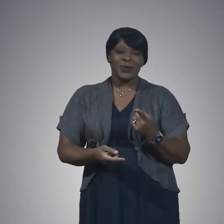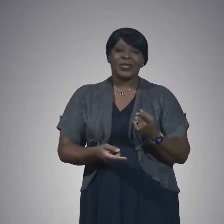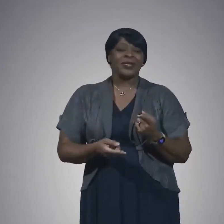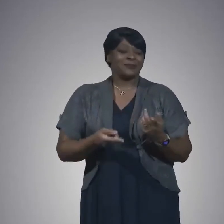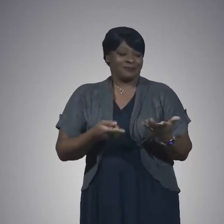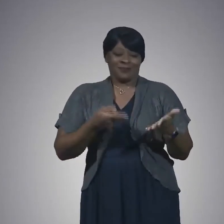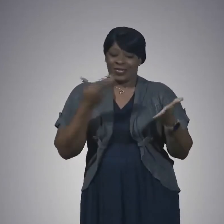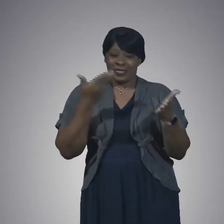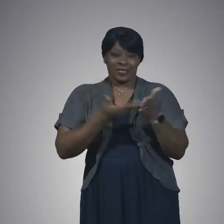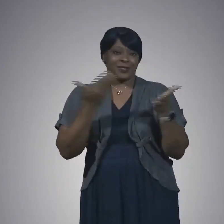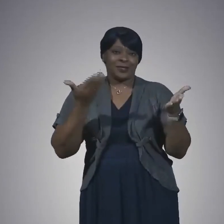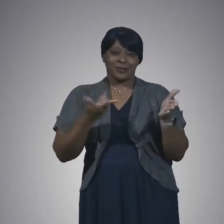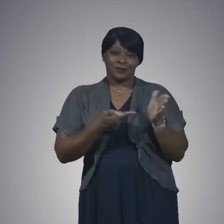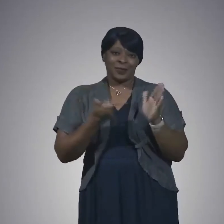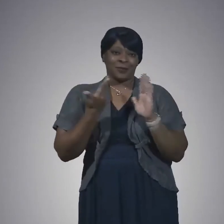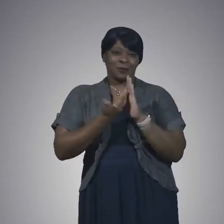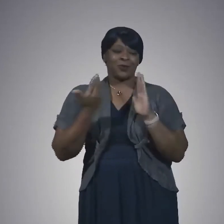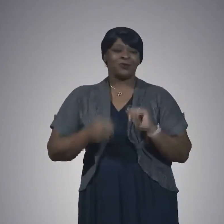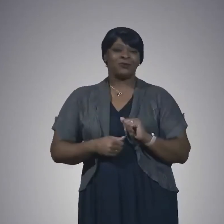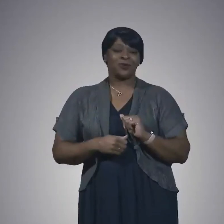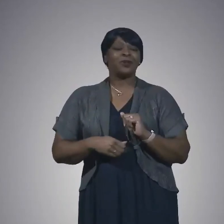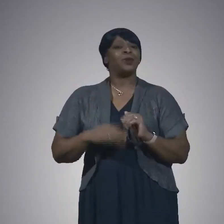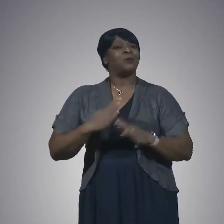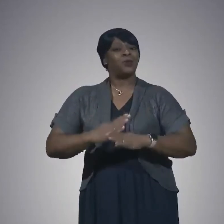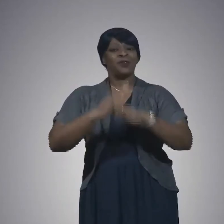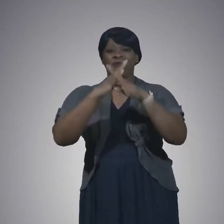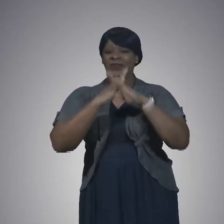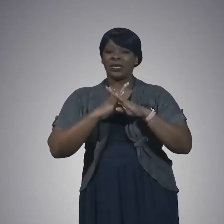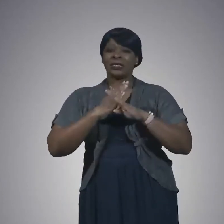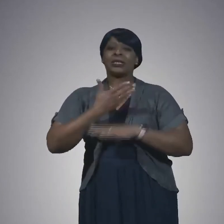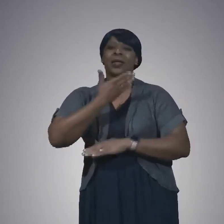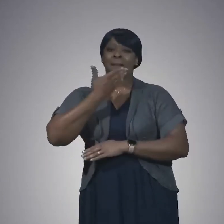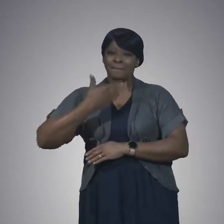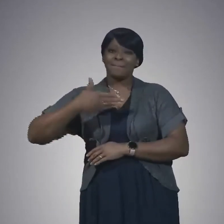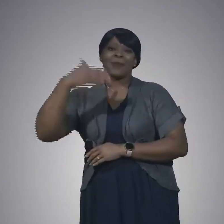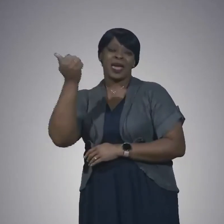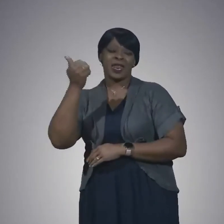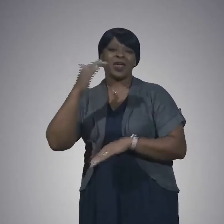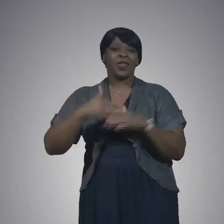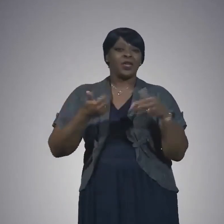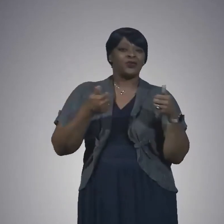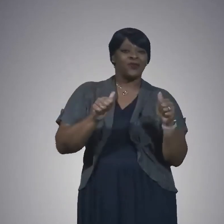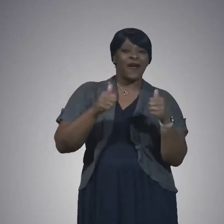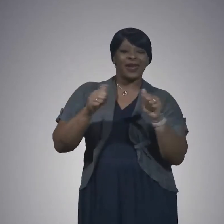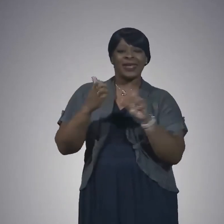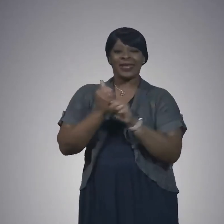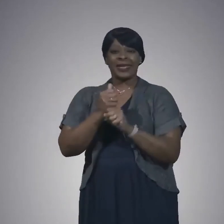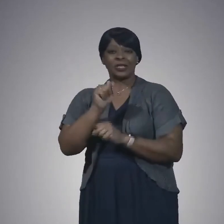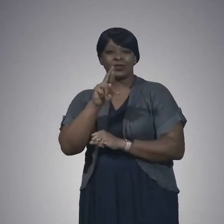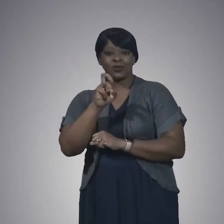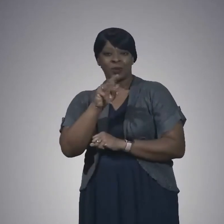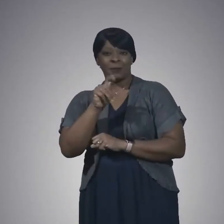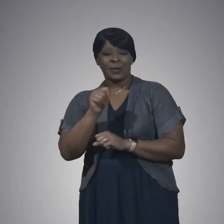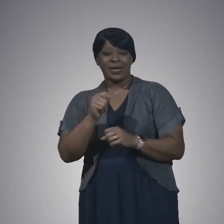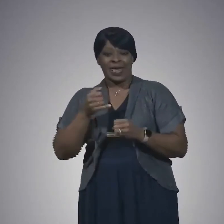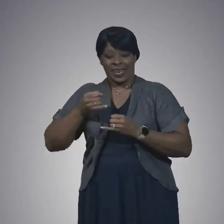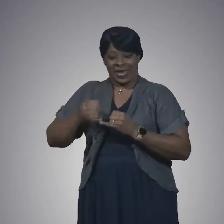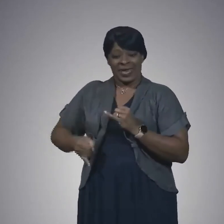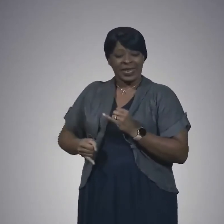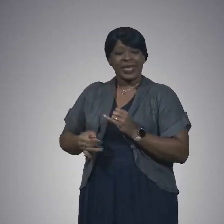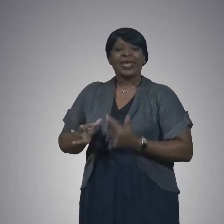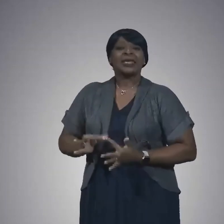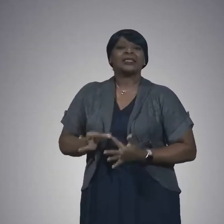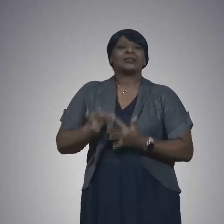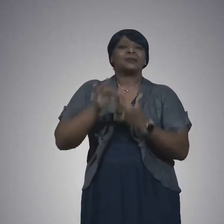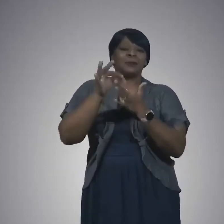for themselves. Prevention is much better than trying to get treated on the back end,